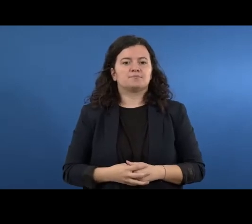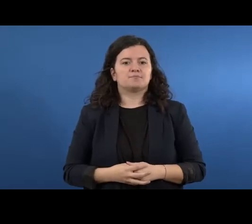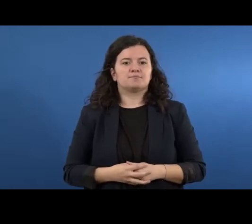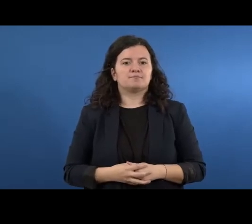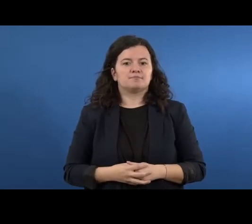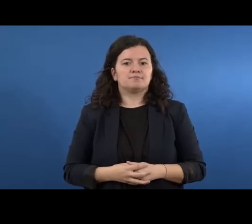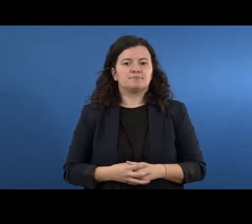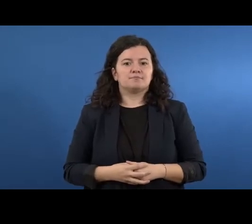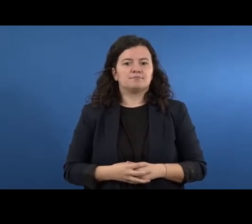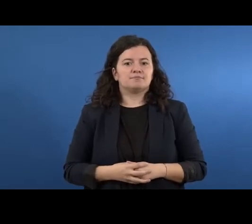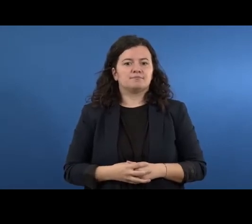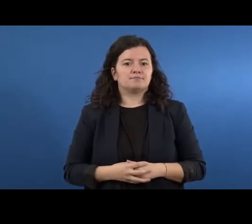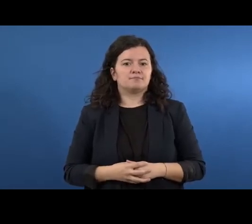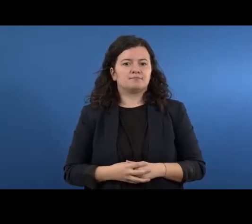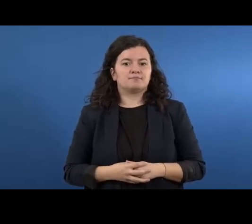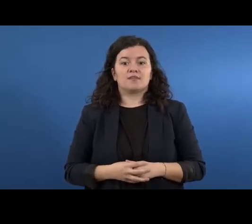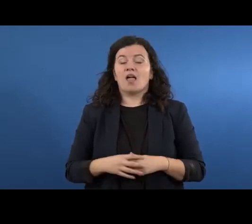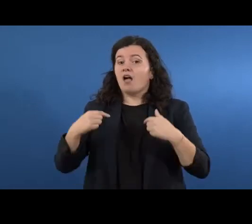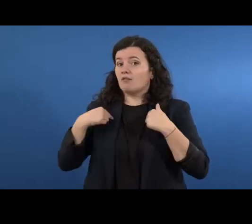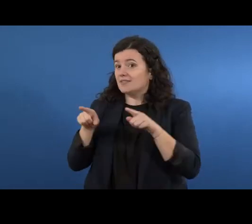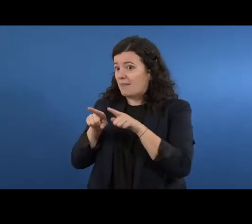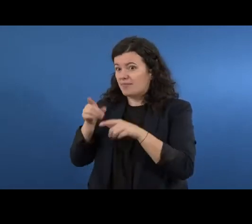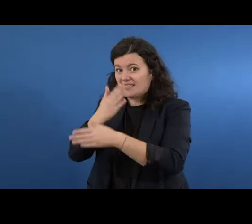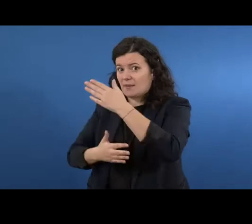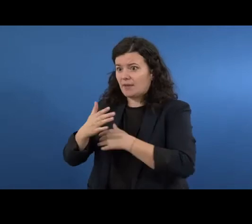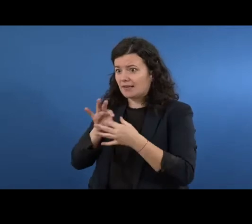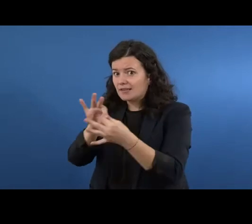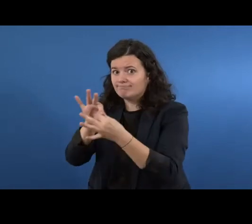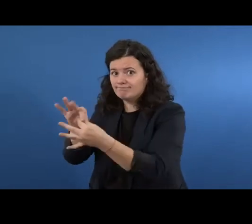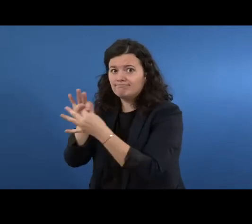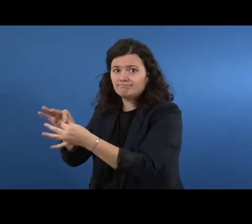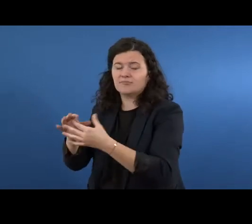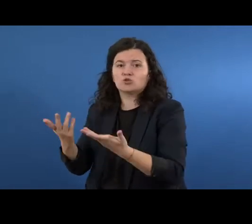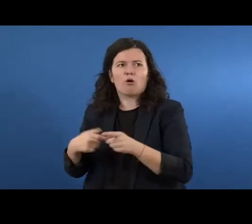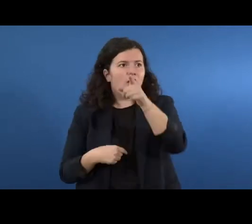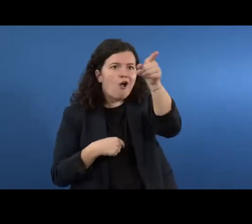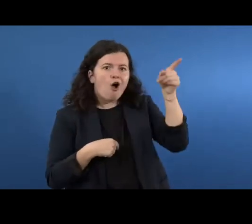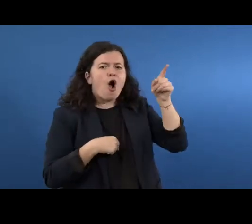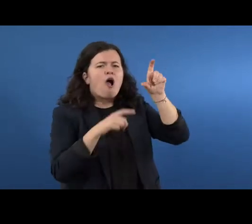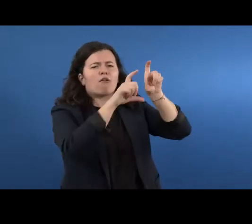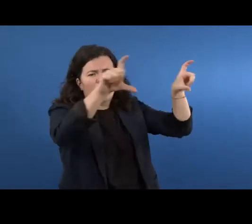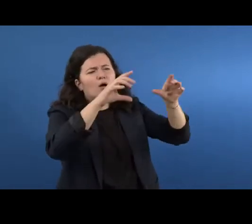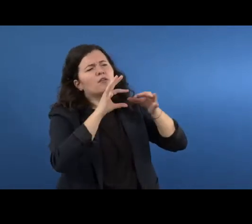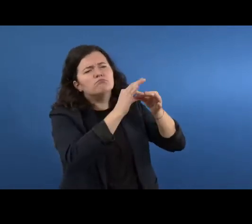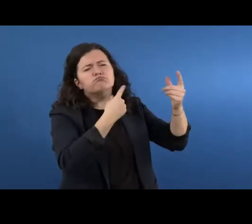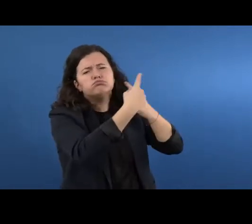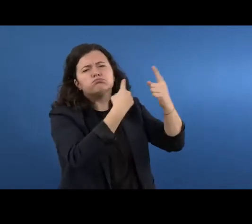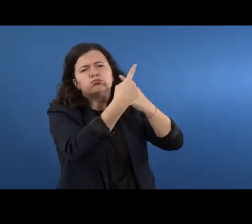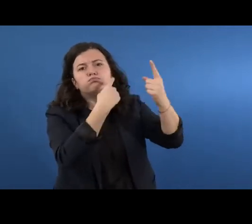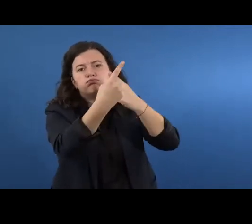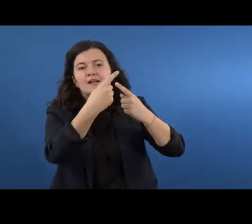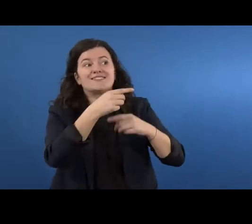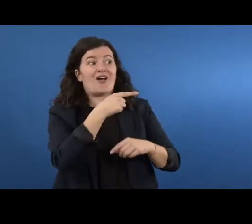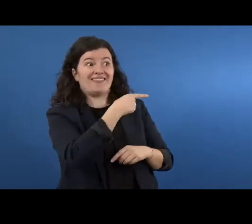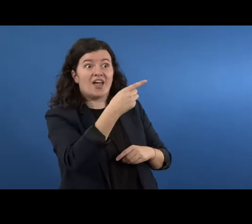to working with a person with disability talent, because they closely work with companies and they know the hiring needs, they